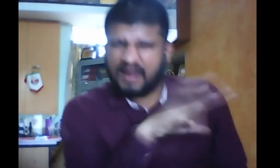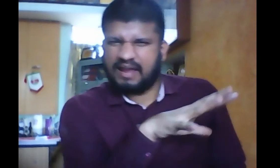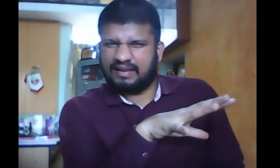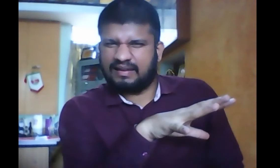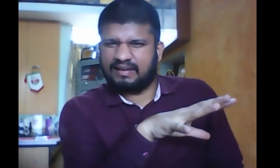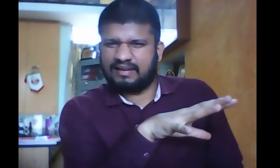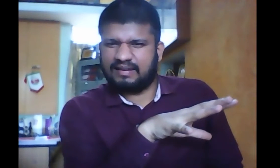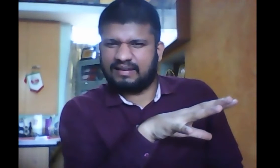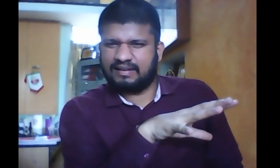Like this. Bad.